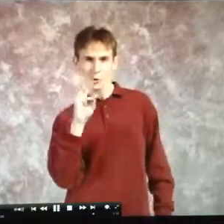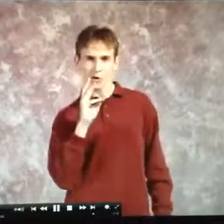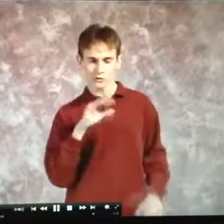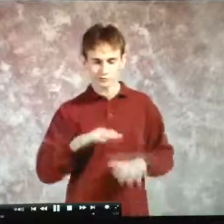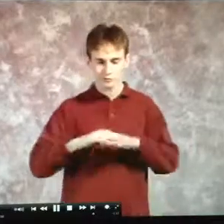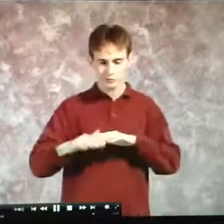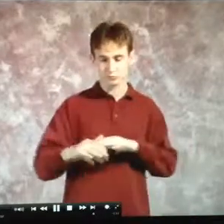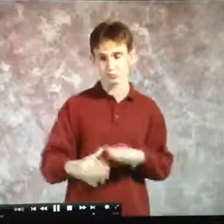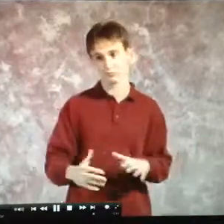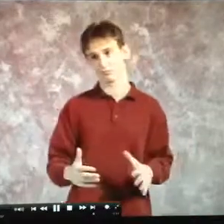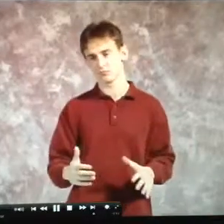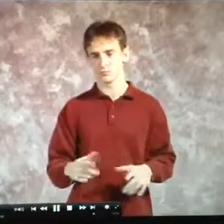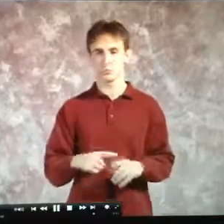swimming in